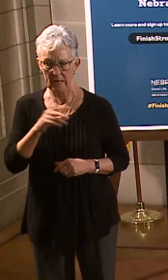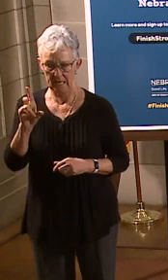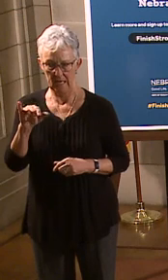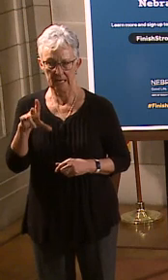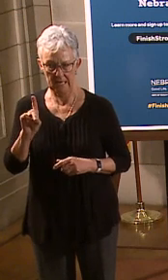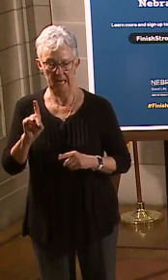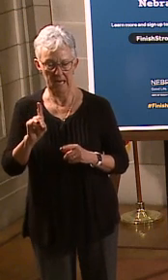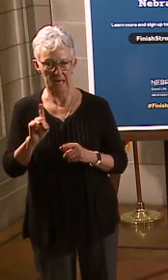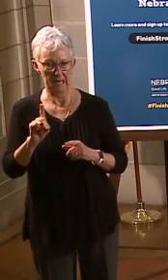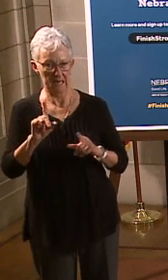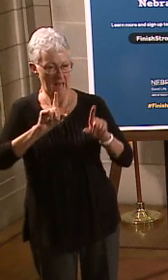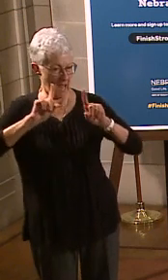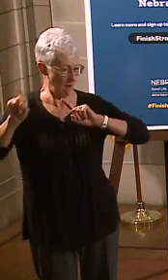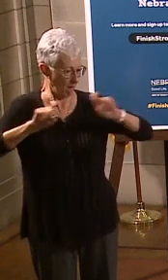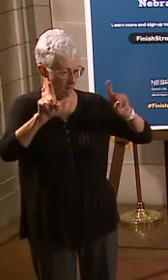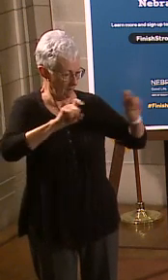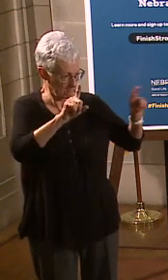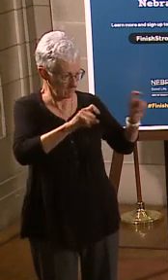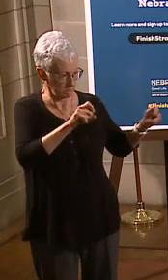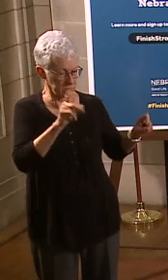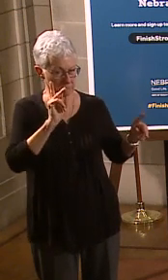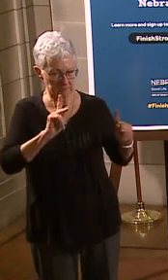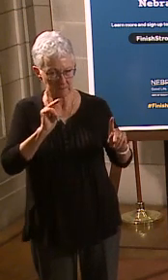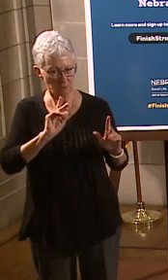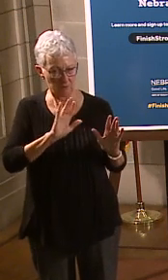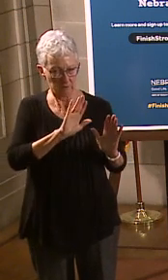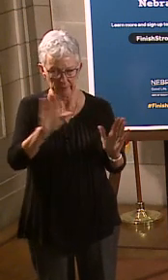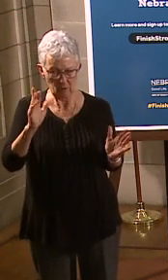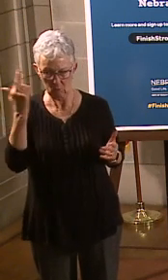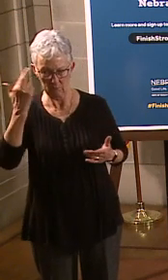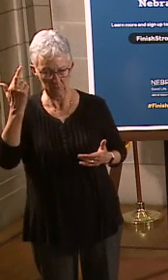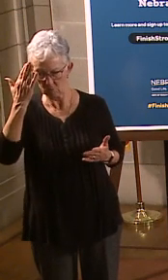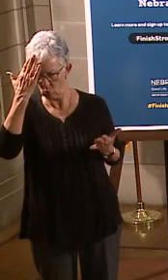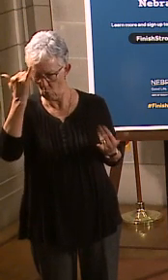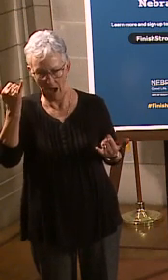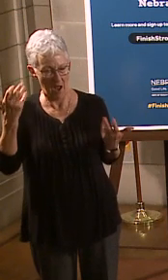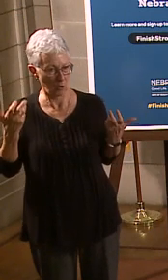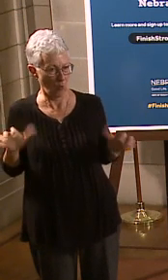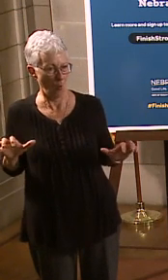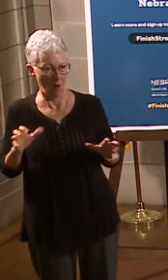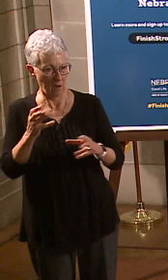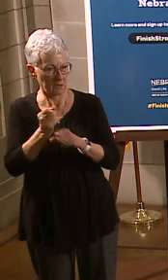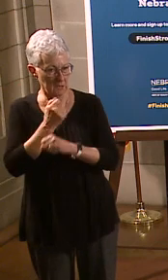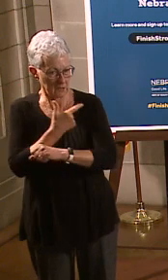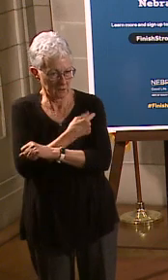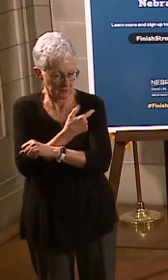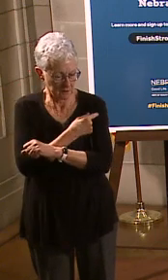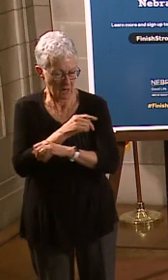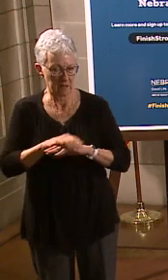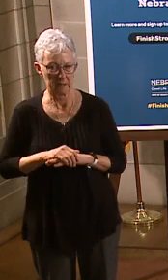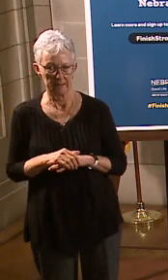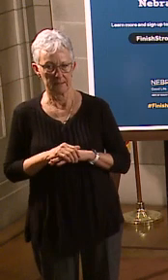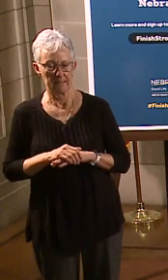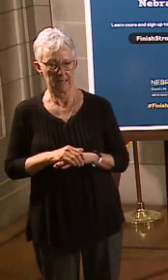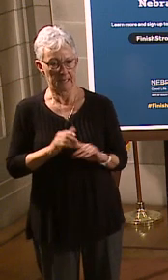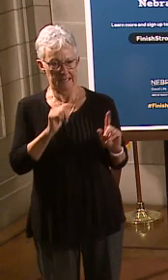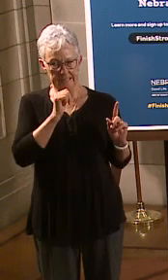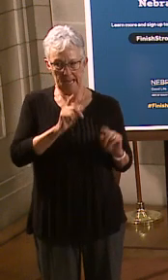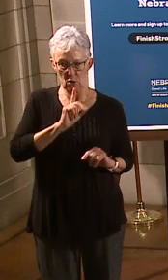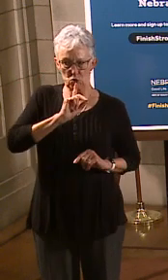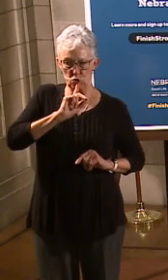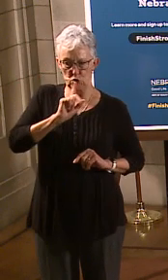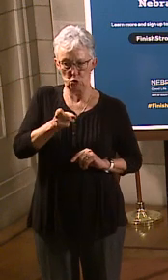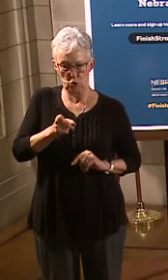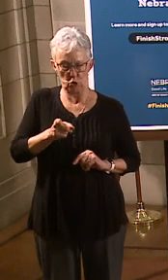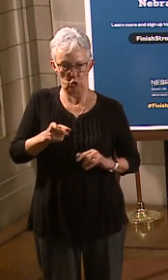for Latino and other minority populations. And I don't know if we have a sense that there's more. I think